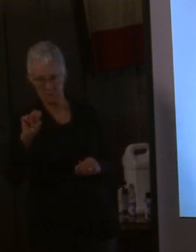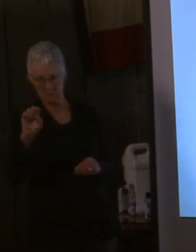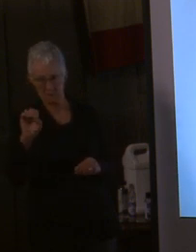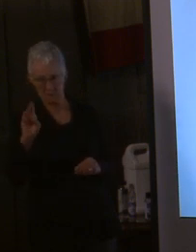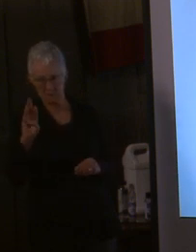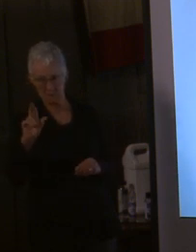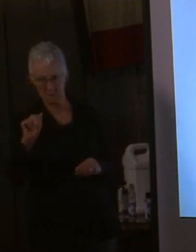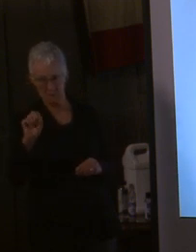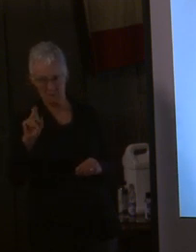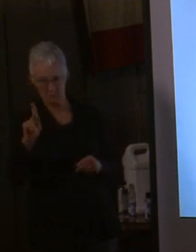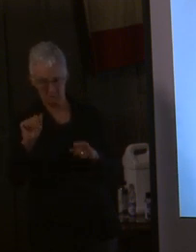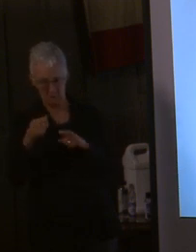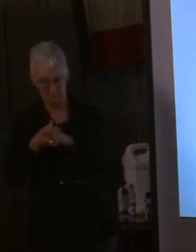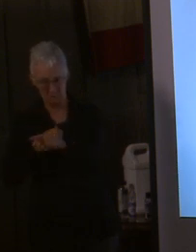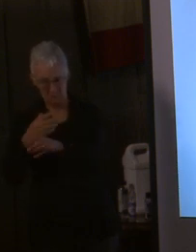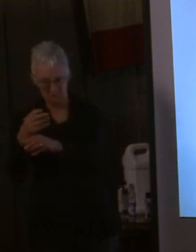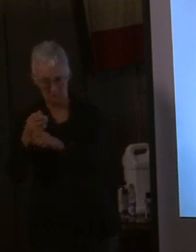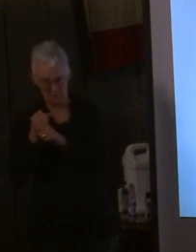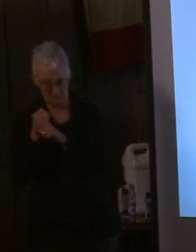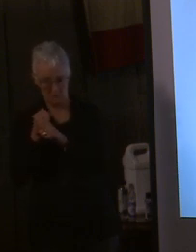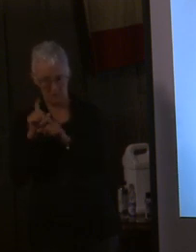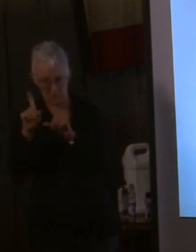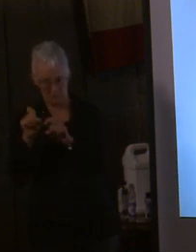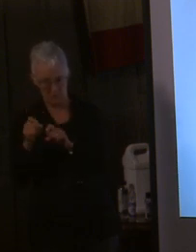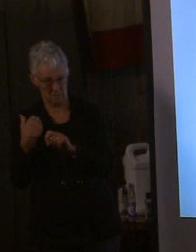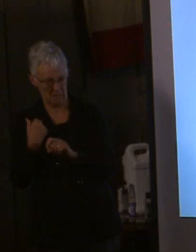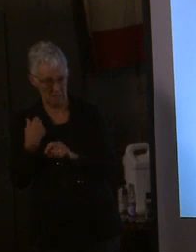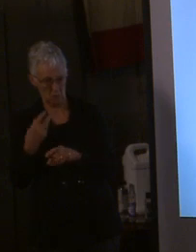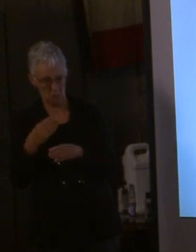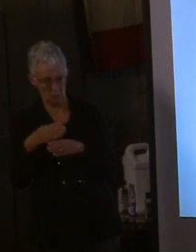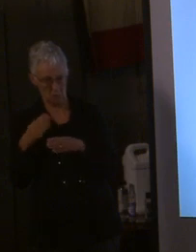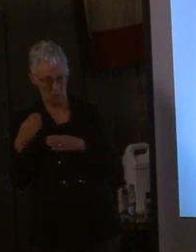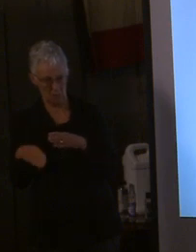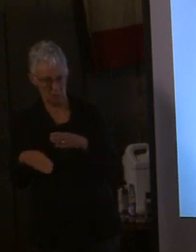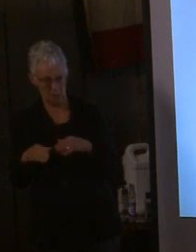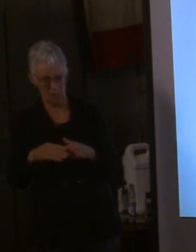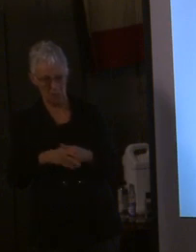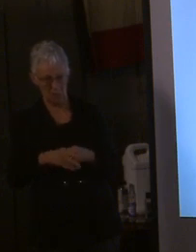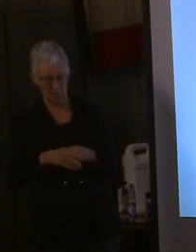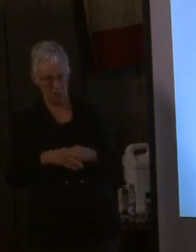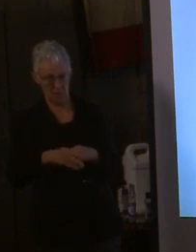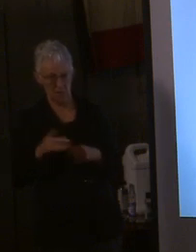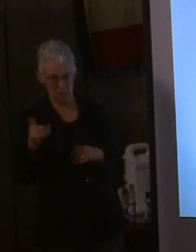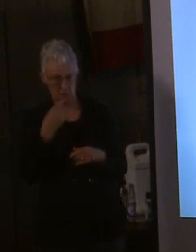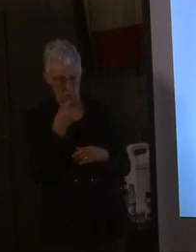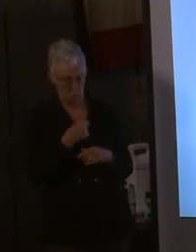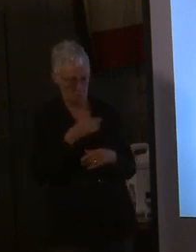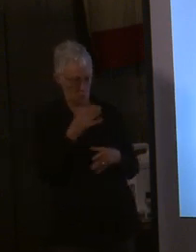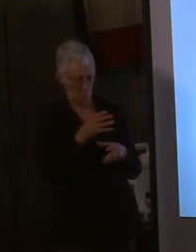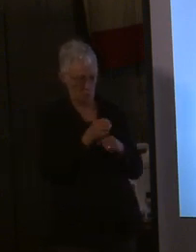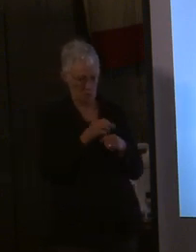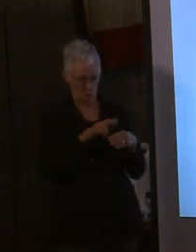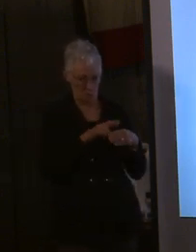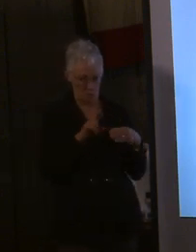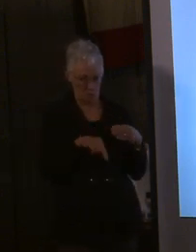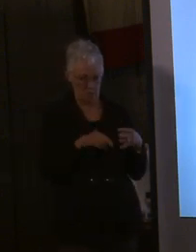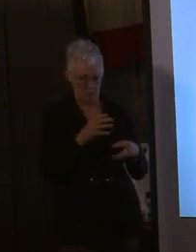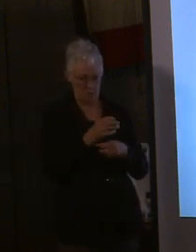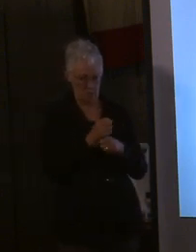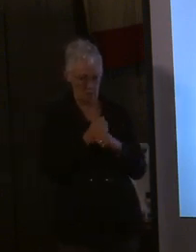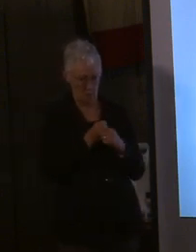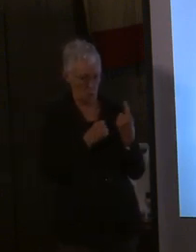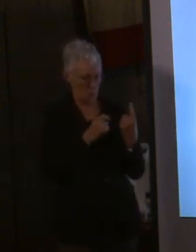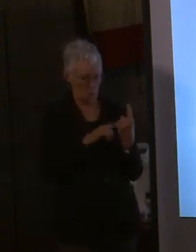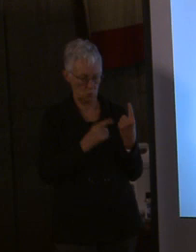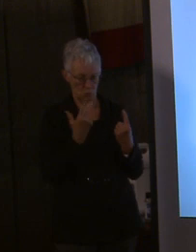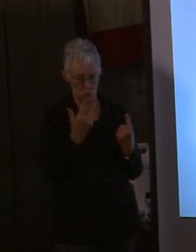got a test over the weekend, and I already got my results. I was told I'd have them back in 1 to 3 days. I talked to somebody who got a test in